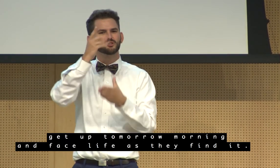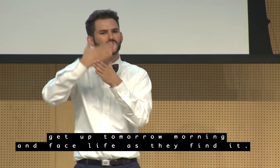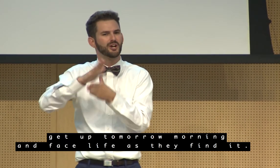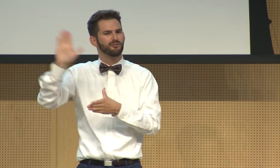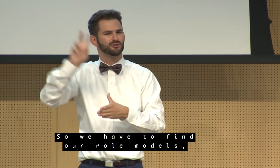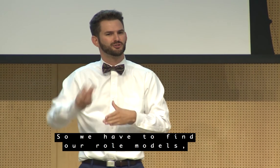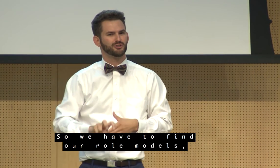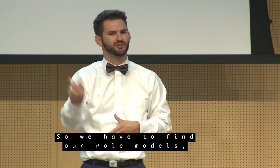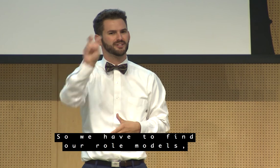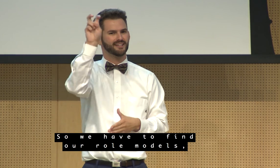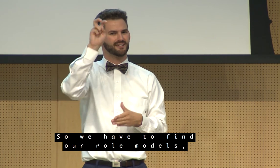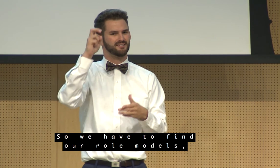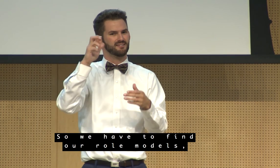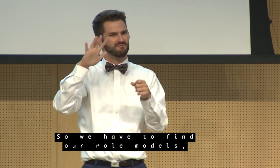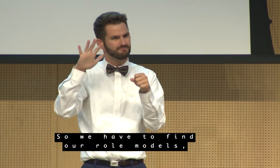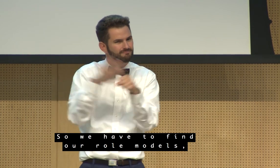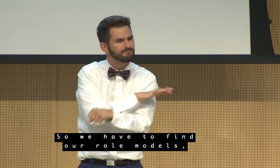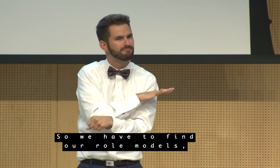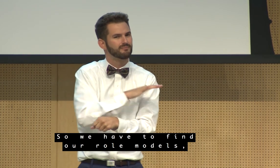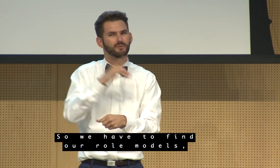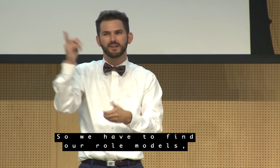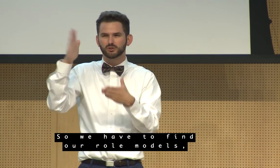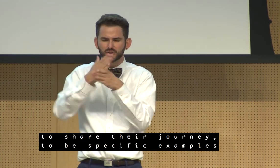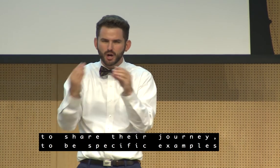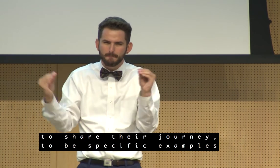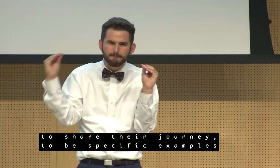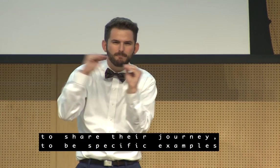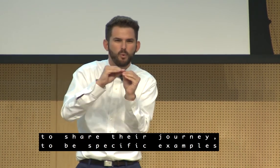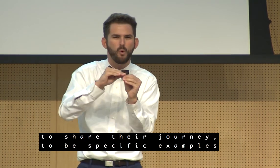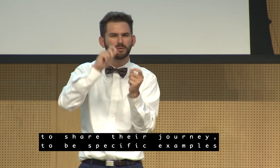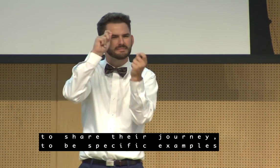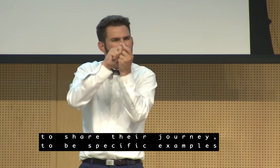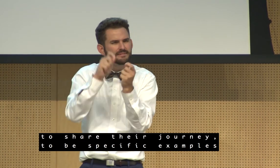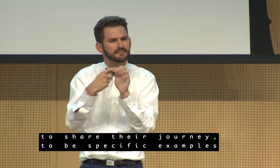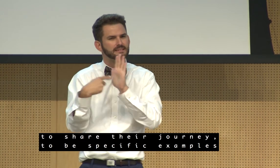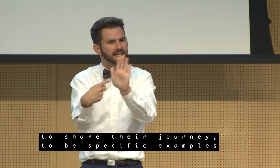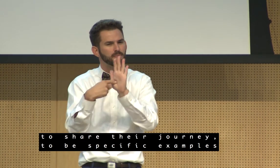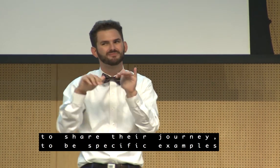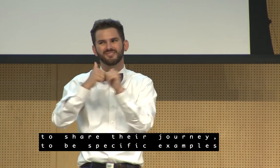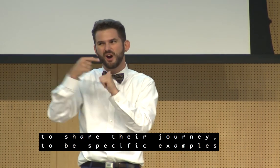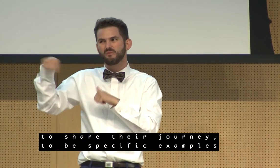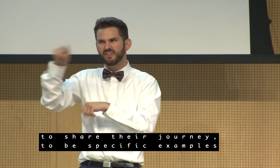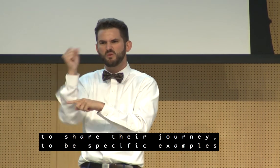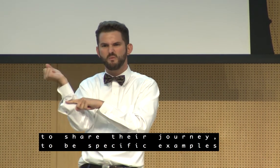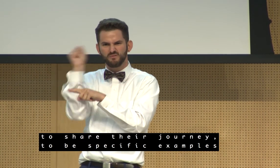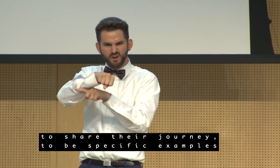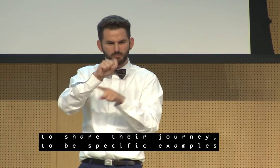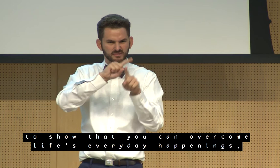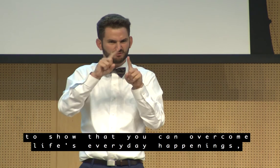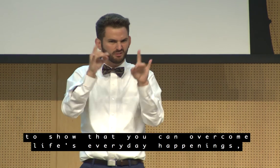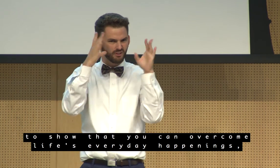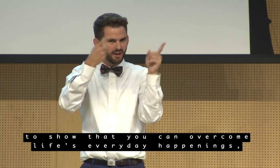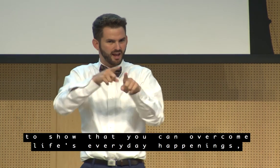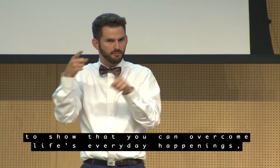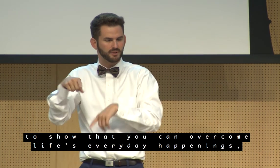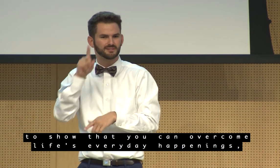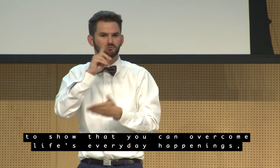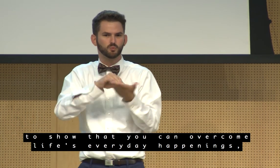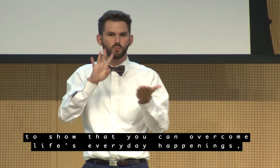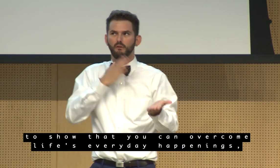it. So we have to find our role models to share their journey, to be specific examples, to show that you can